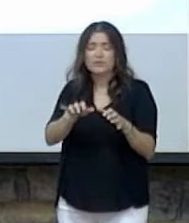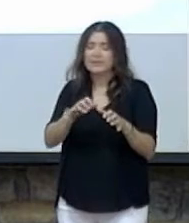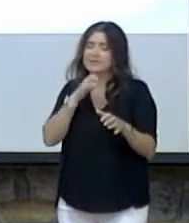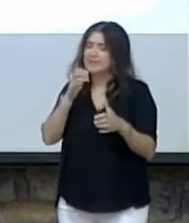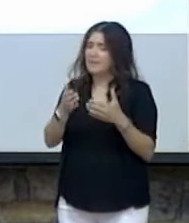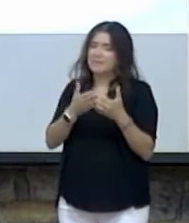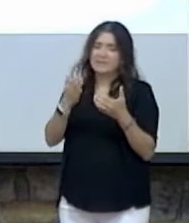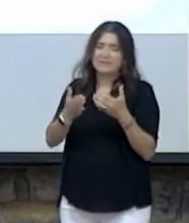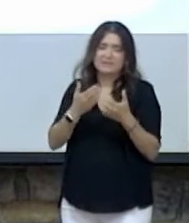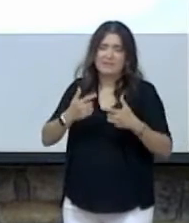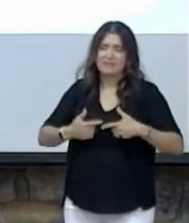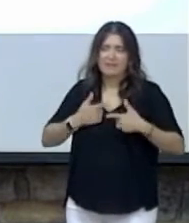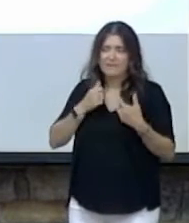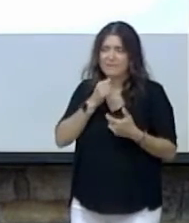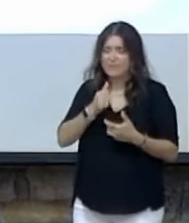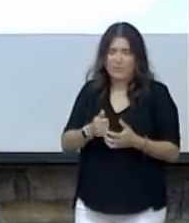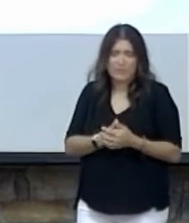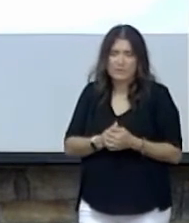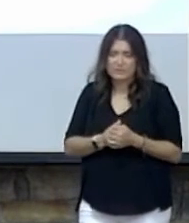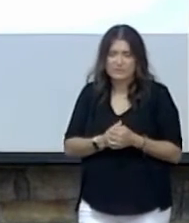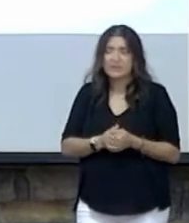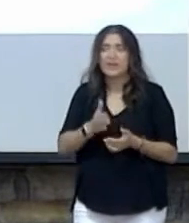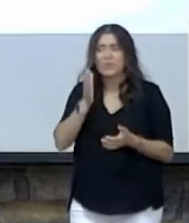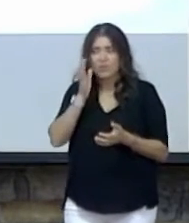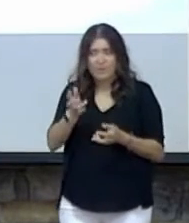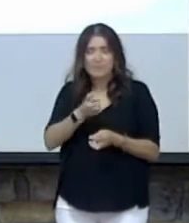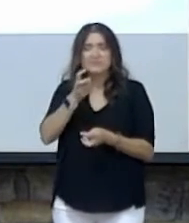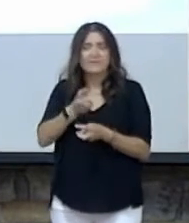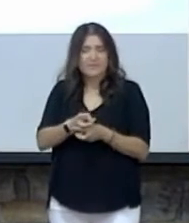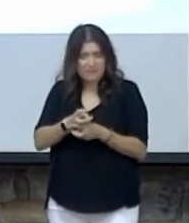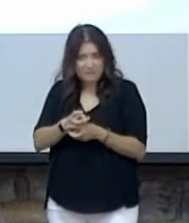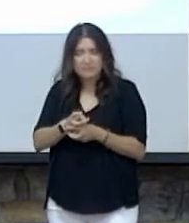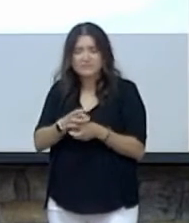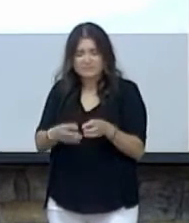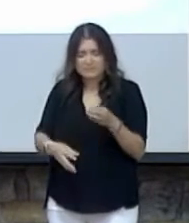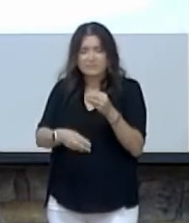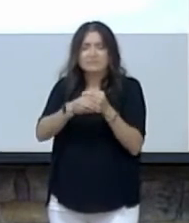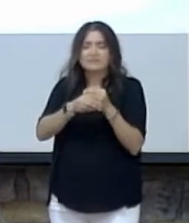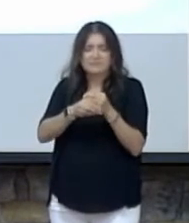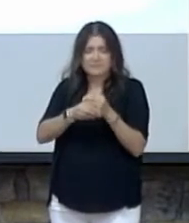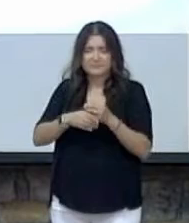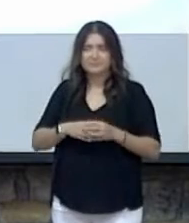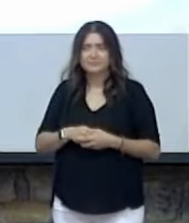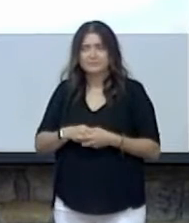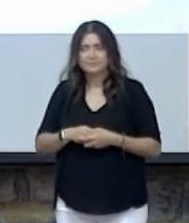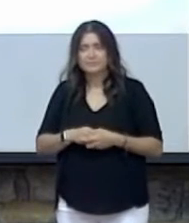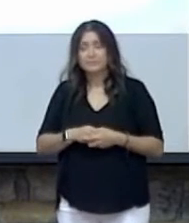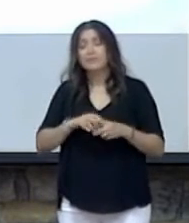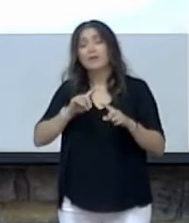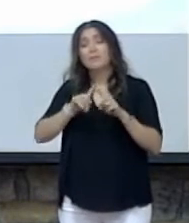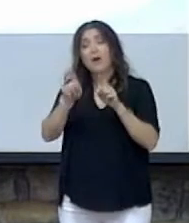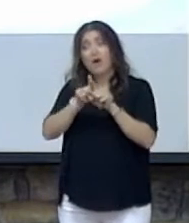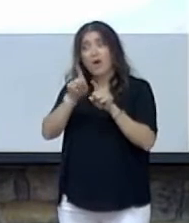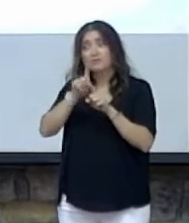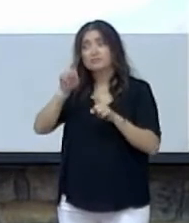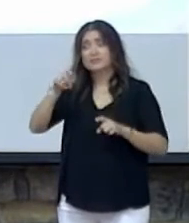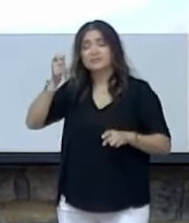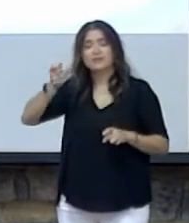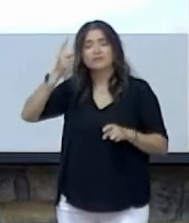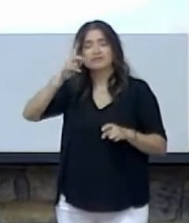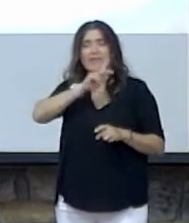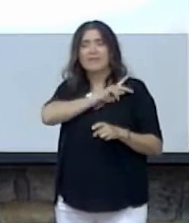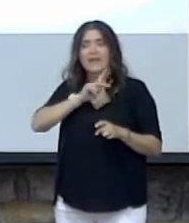be an easy life. There are going to be difficulties that go along with it. But we also need to understand that kingdom